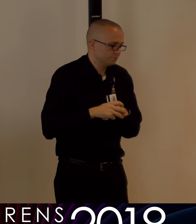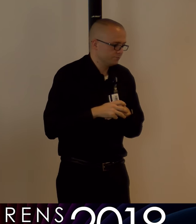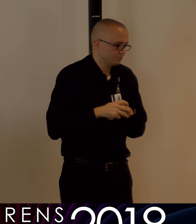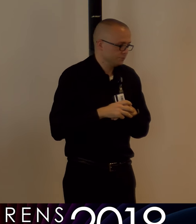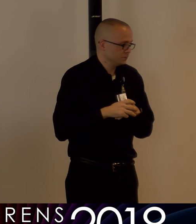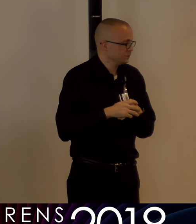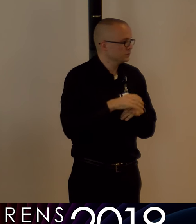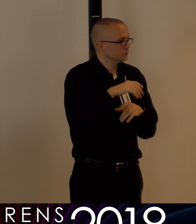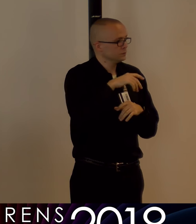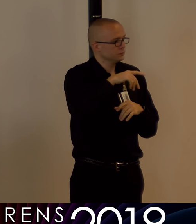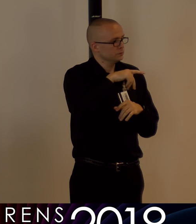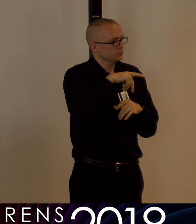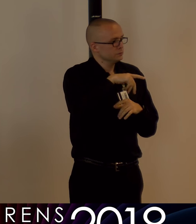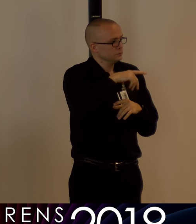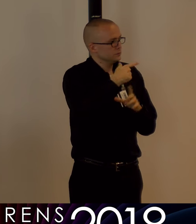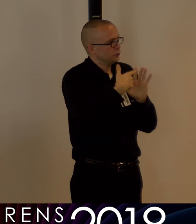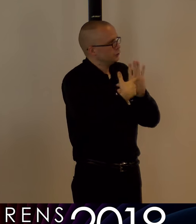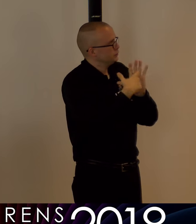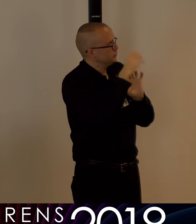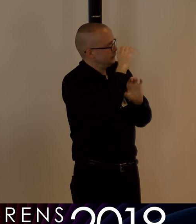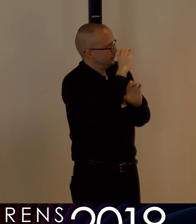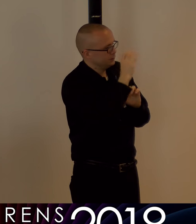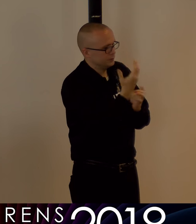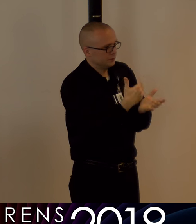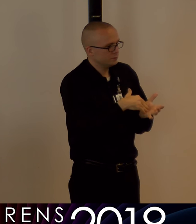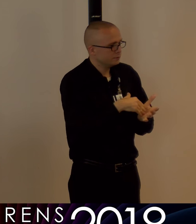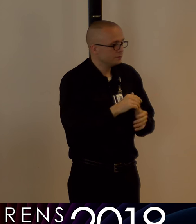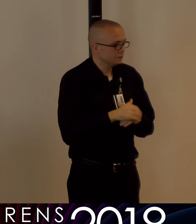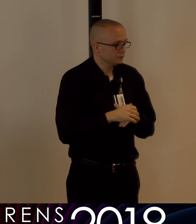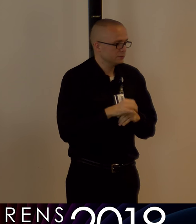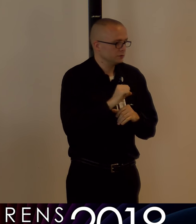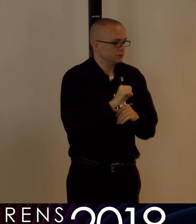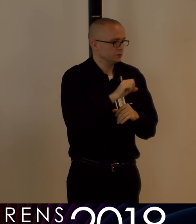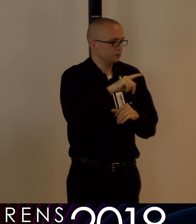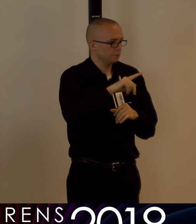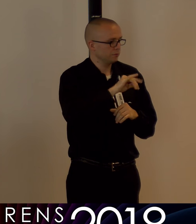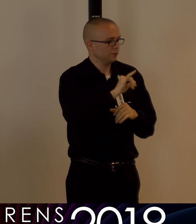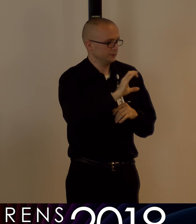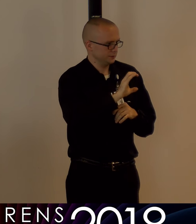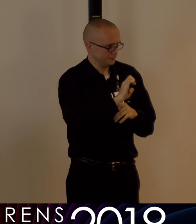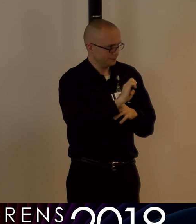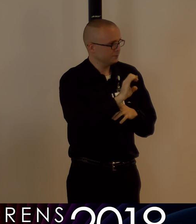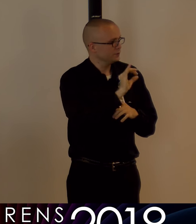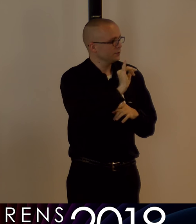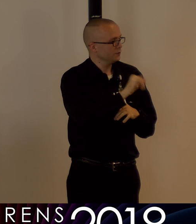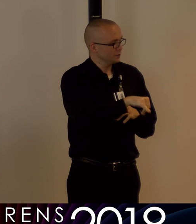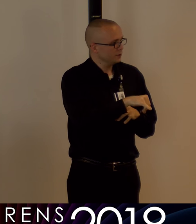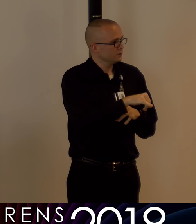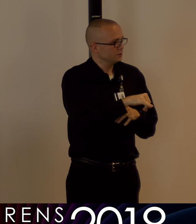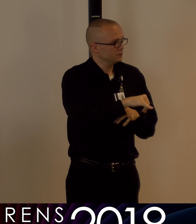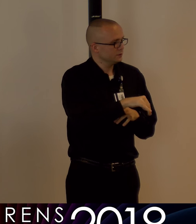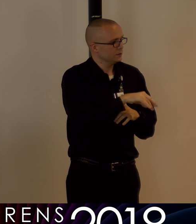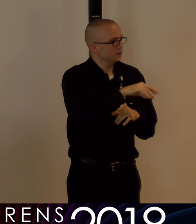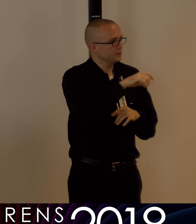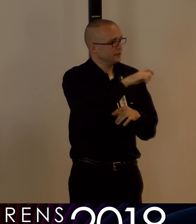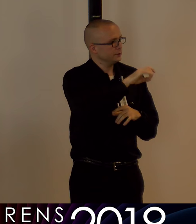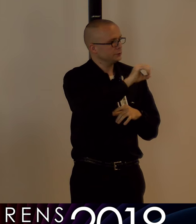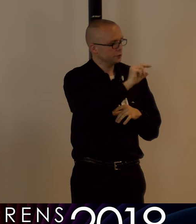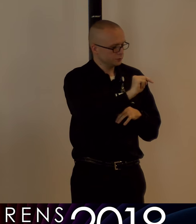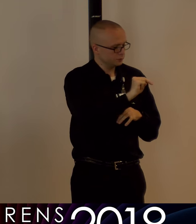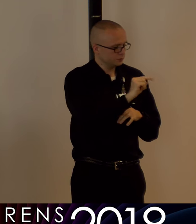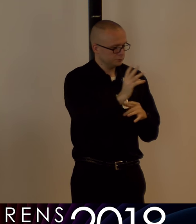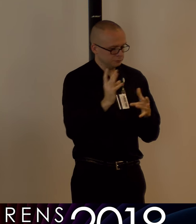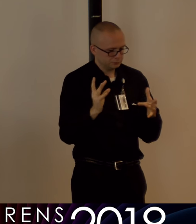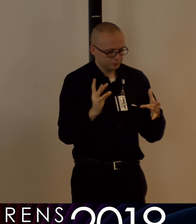site mutations, I'll just show you this cartoon again. Splicing is the phenomenon whereby these exons come